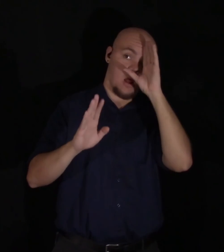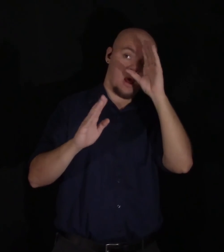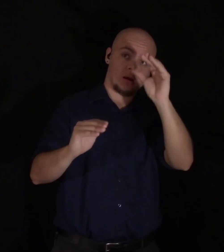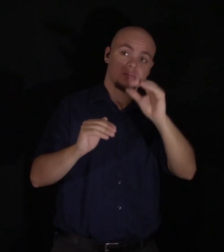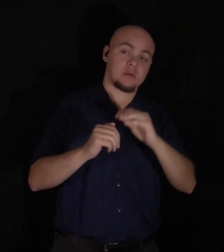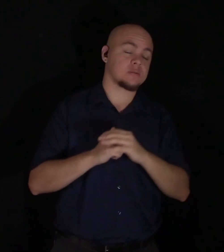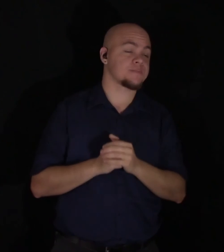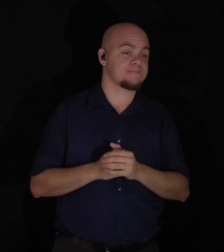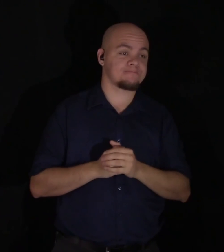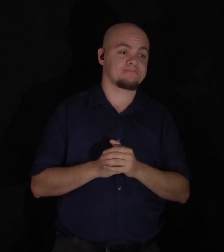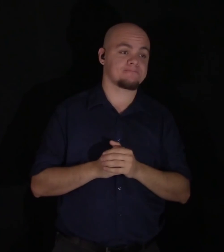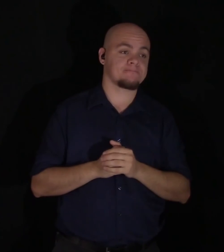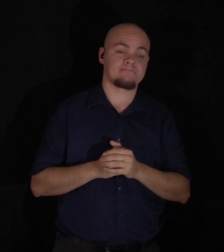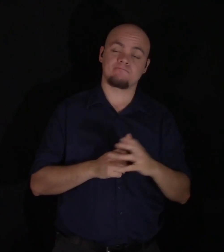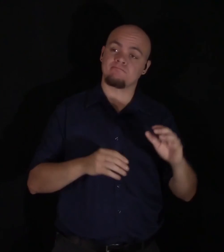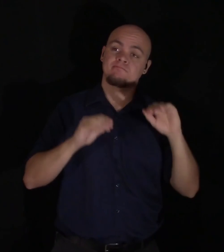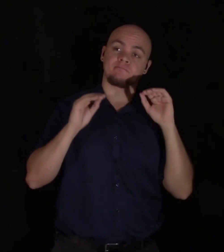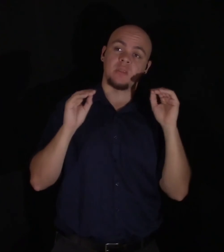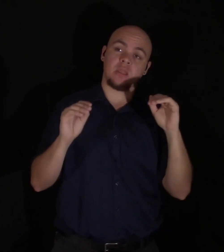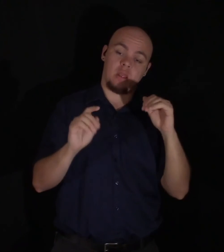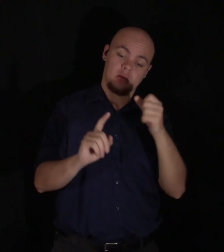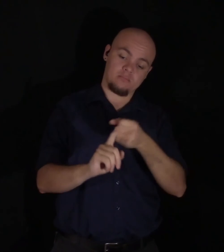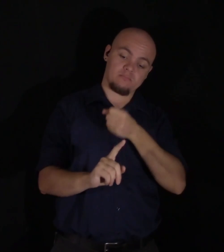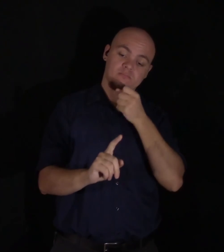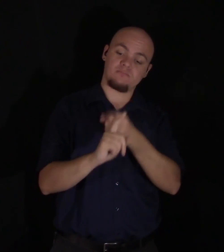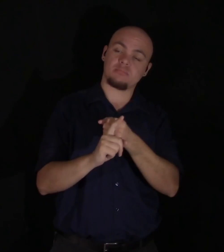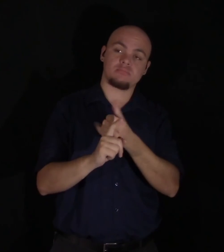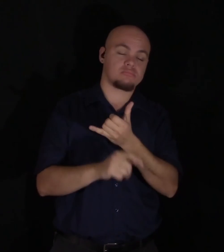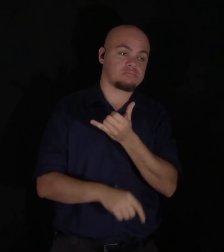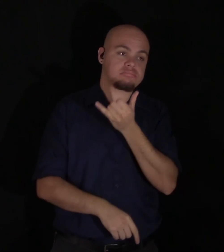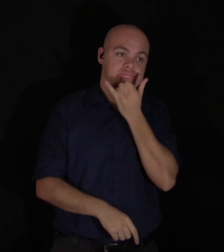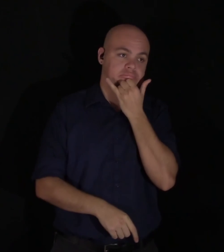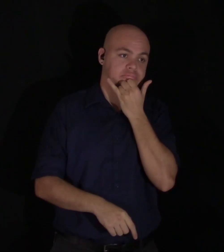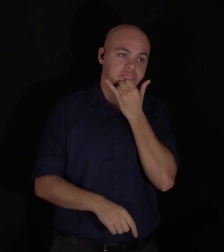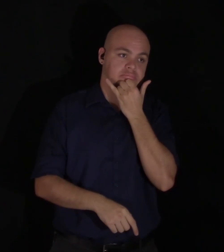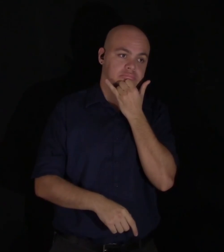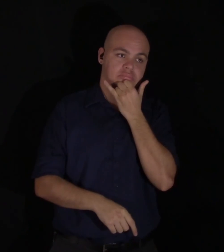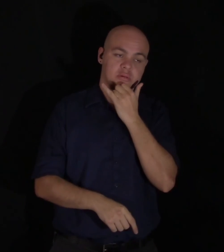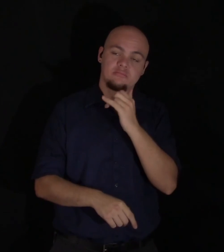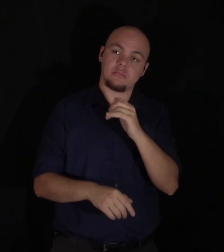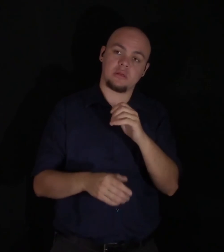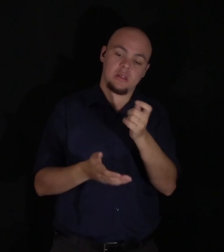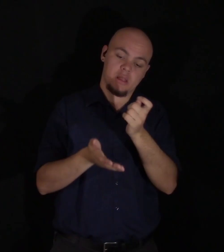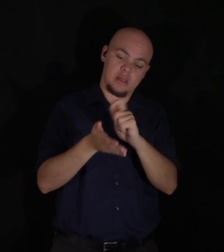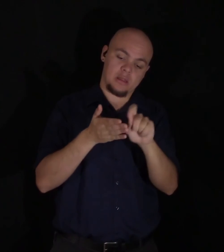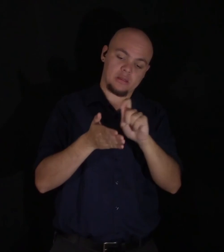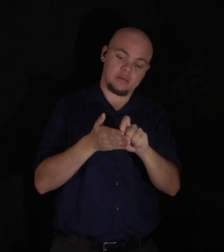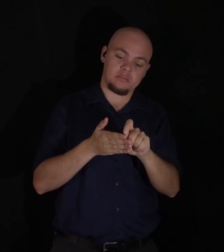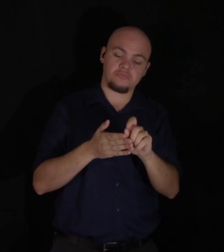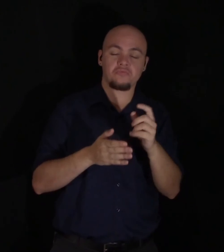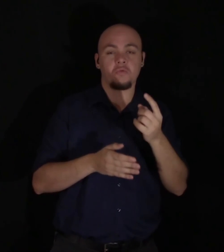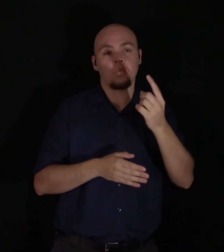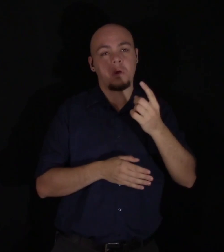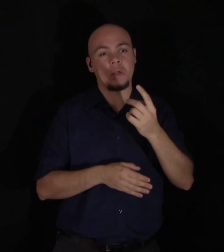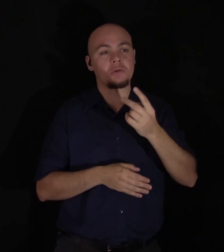No incidents have hitherto befallen us that would make a figure in a letter. 1 or 2 stiff gales and